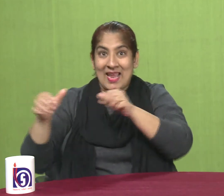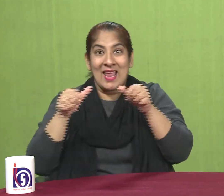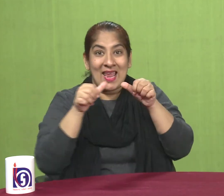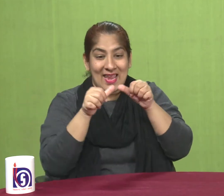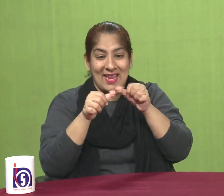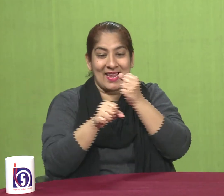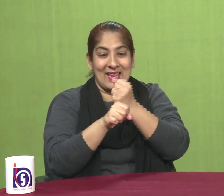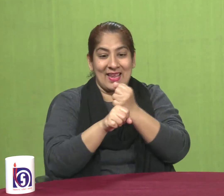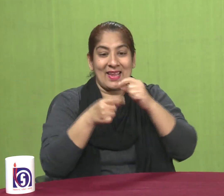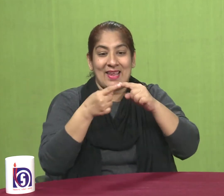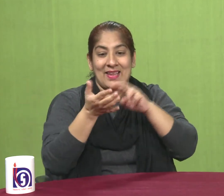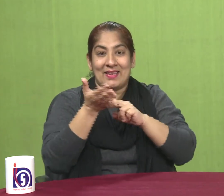advice of the exporter,